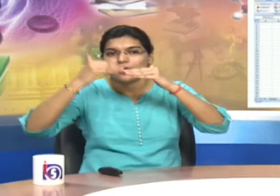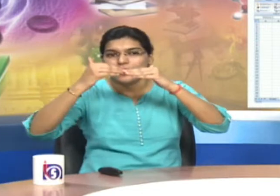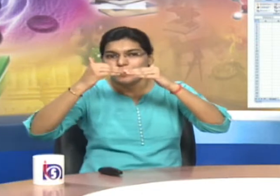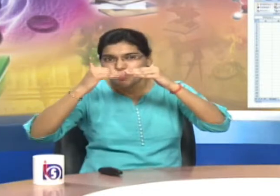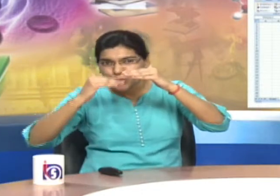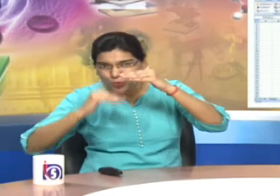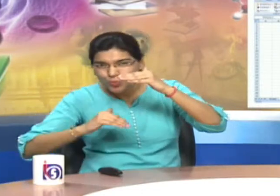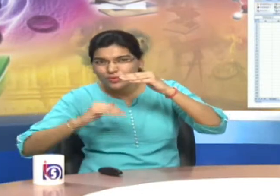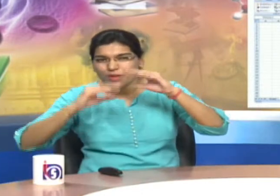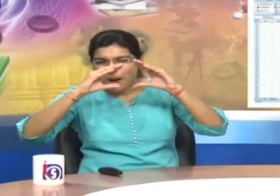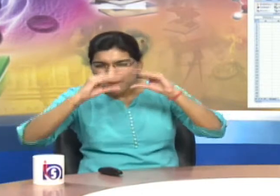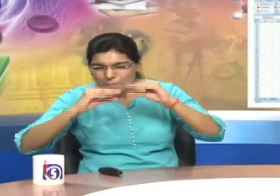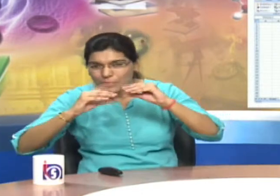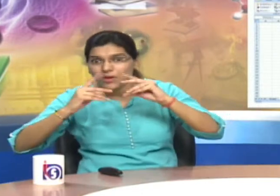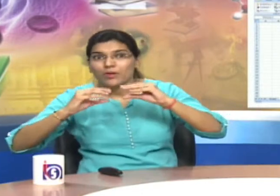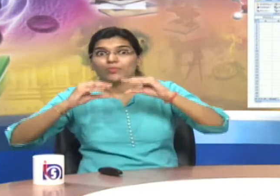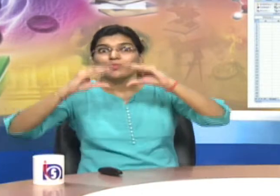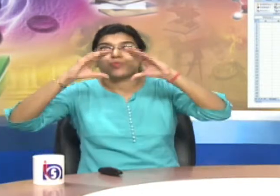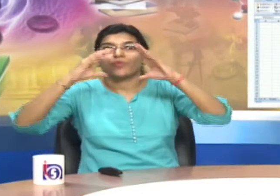in the calculation.